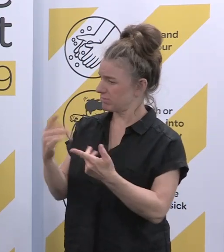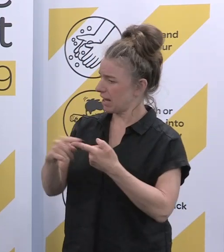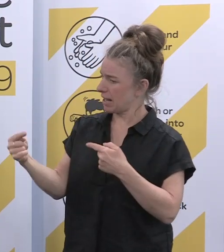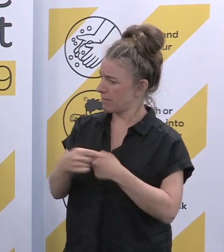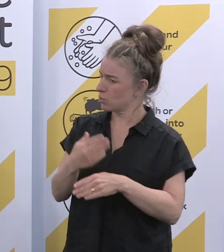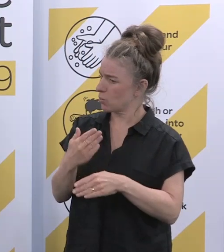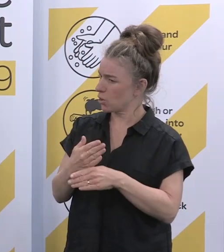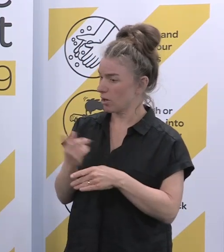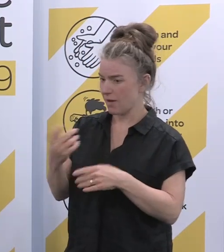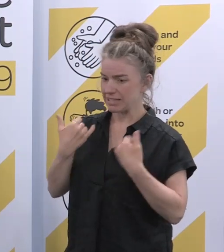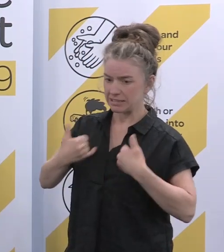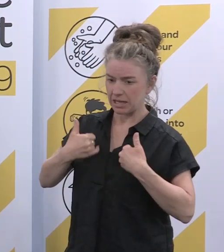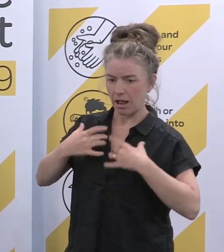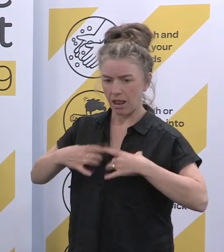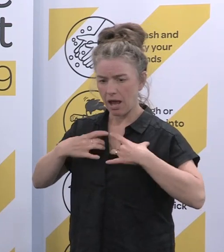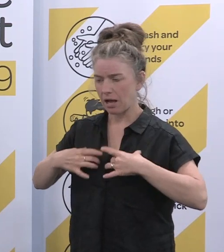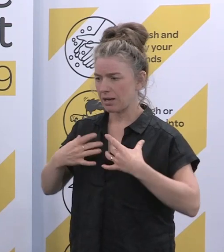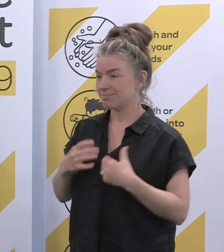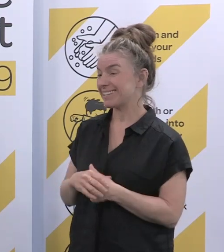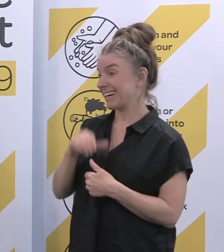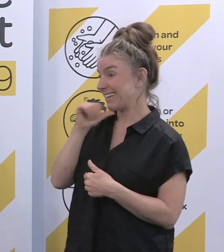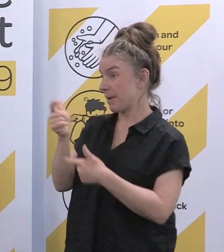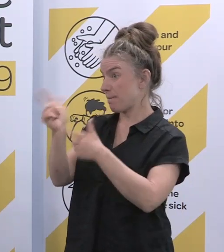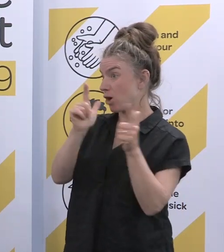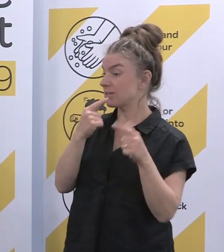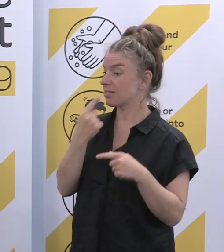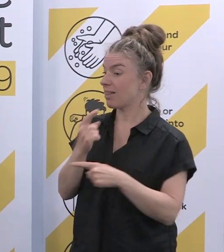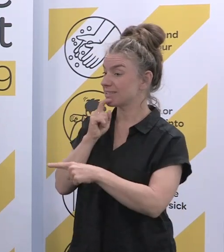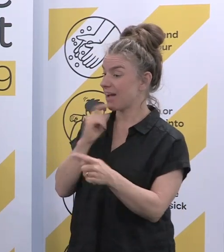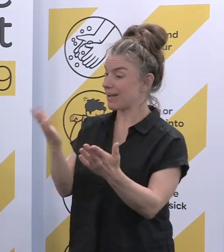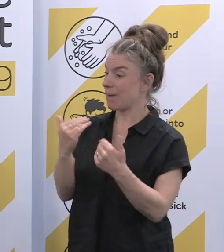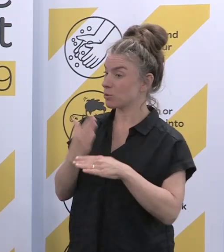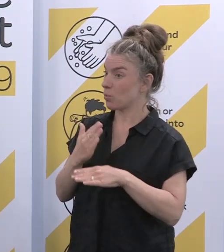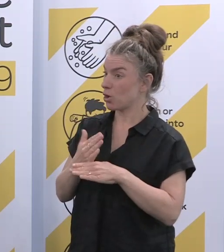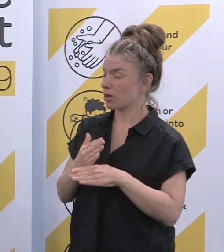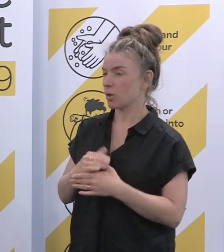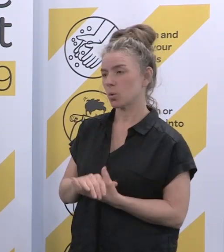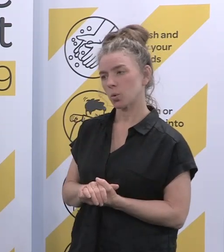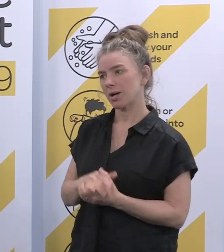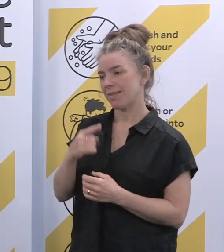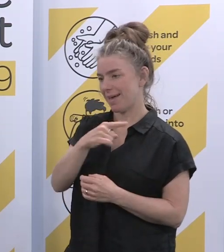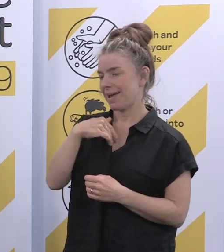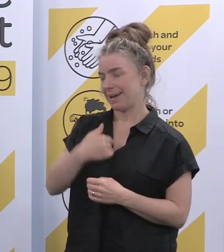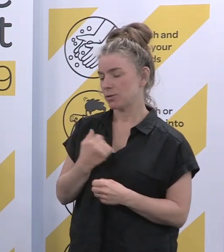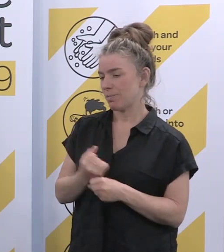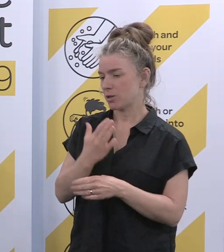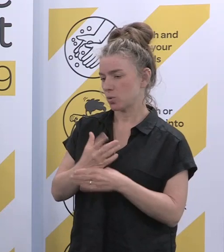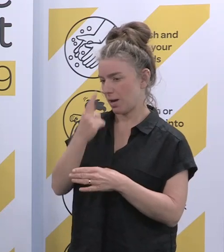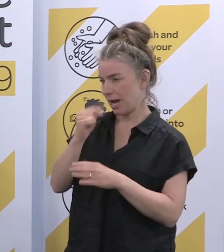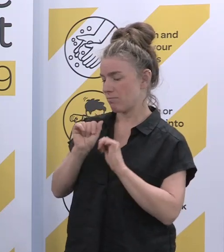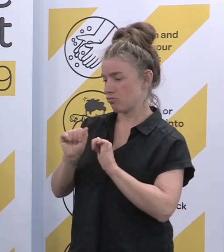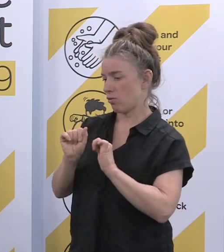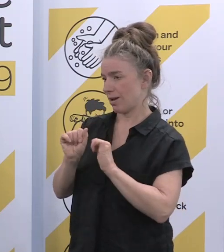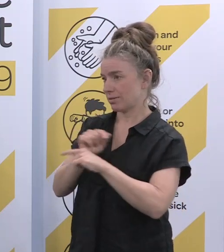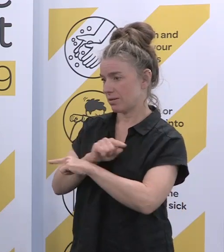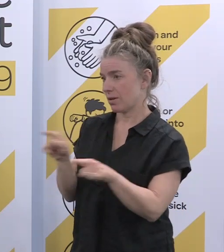respiratory illnesses? Well, if an employer's doing that, they would have to be very confident that they were able to look after and protect those people.